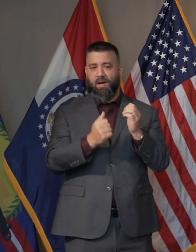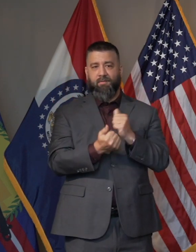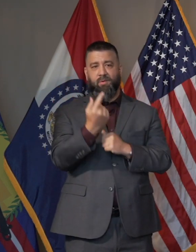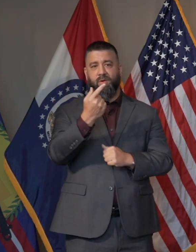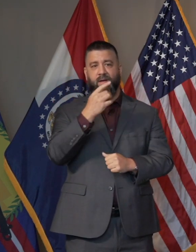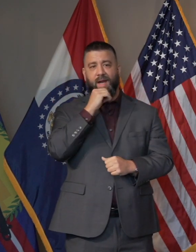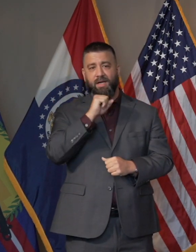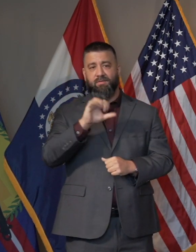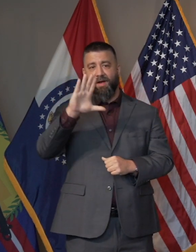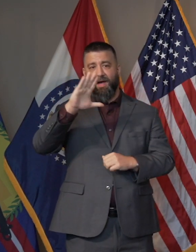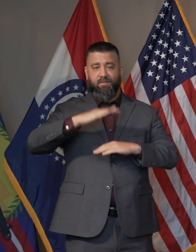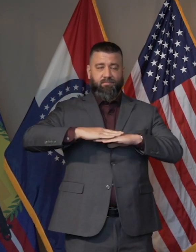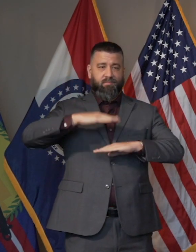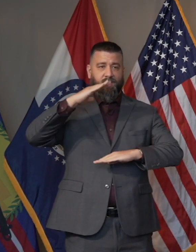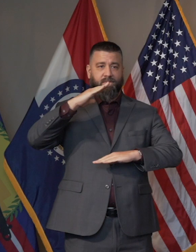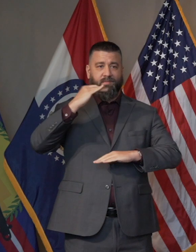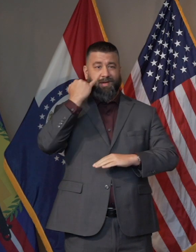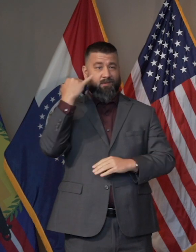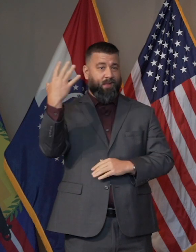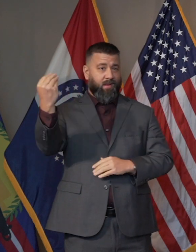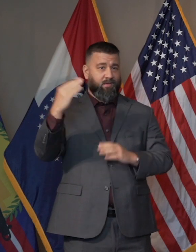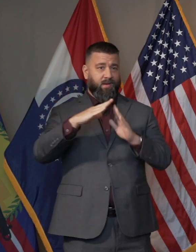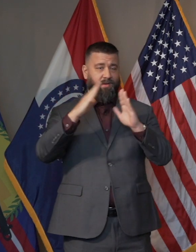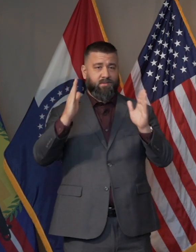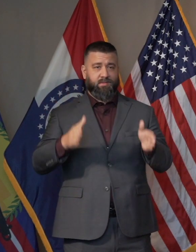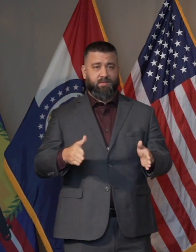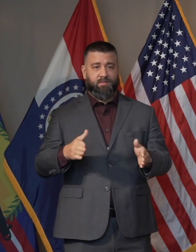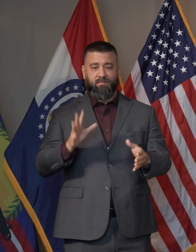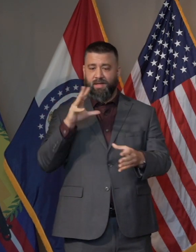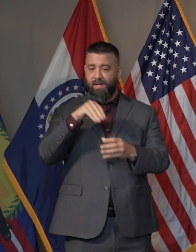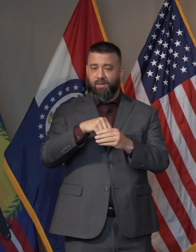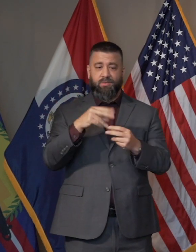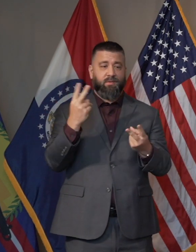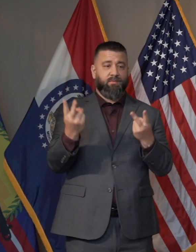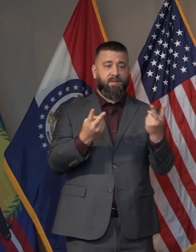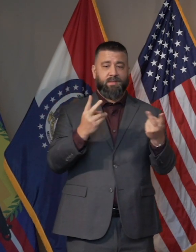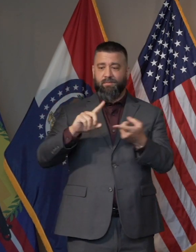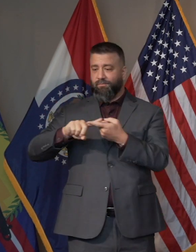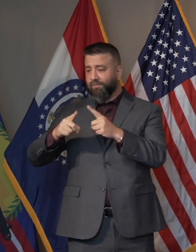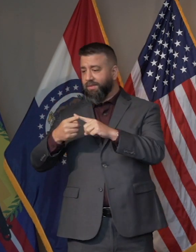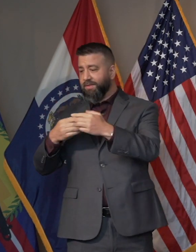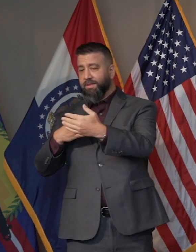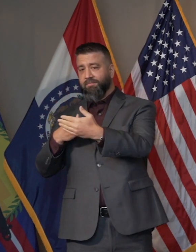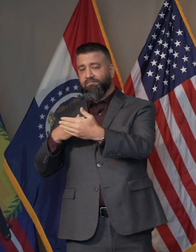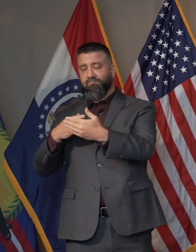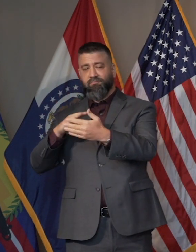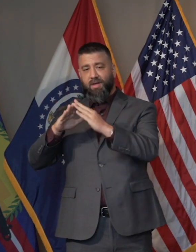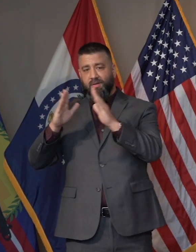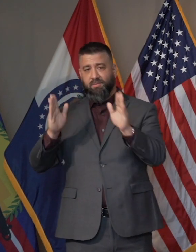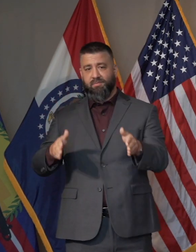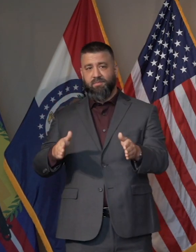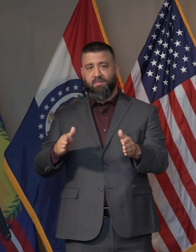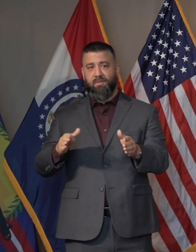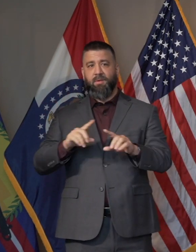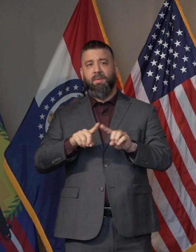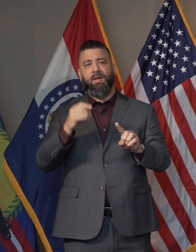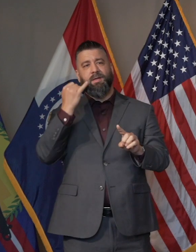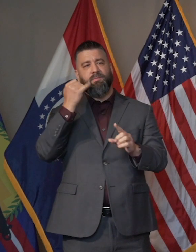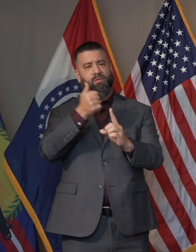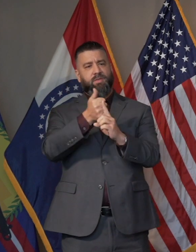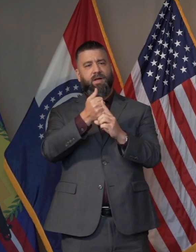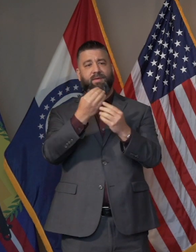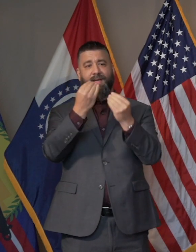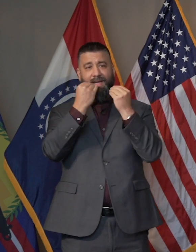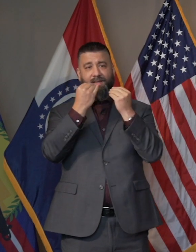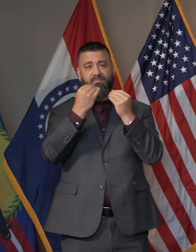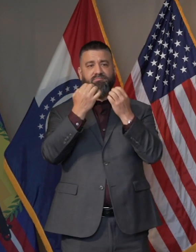5 when they leave their house. This includes visiting someone else's house. Exceptions can be made when eating, but